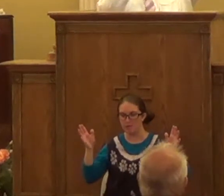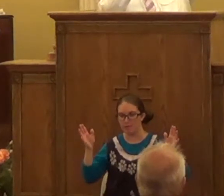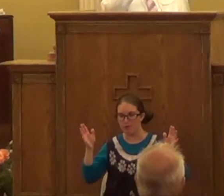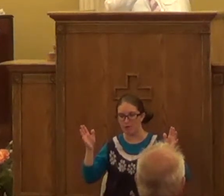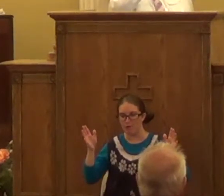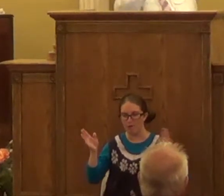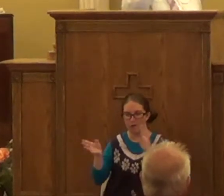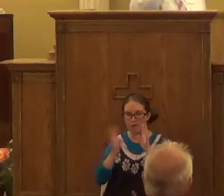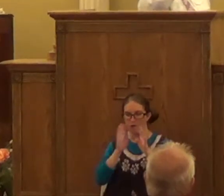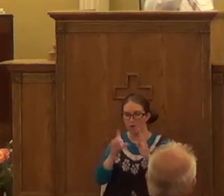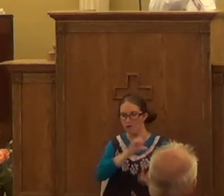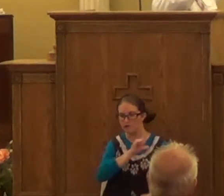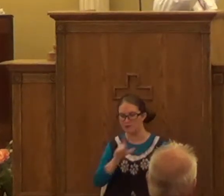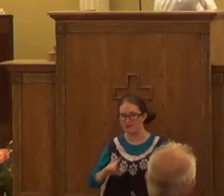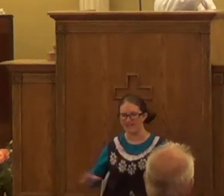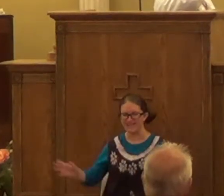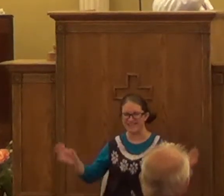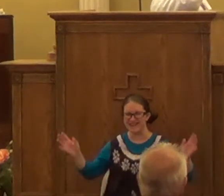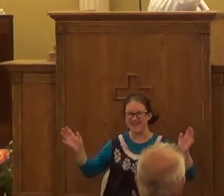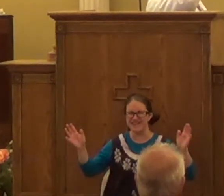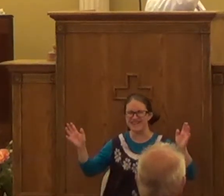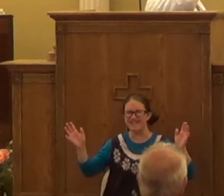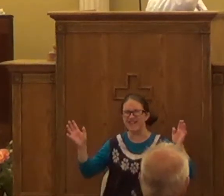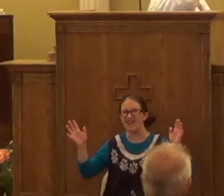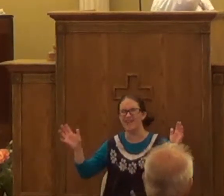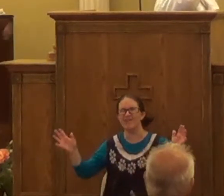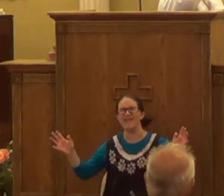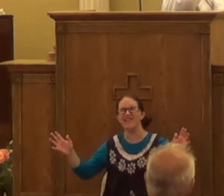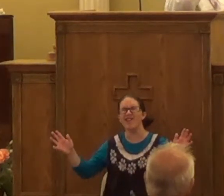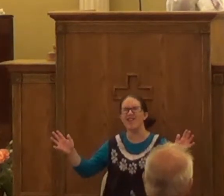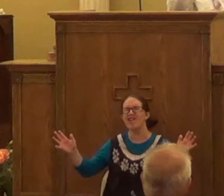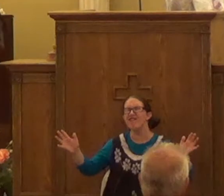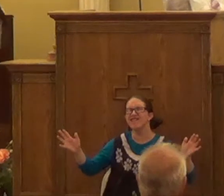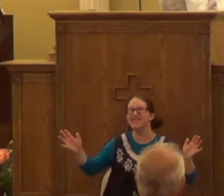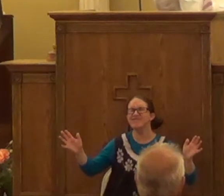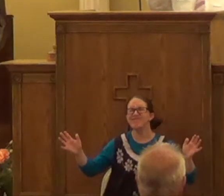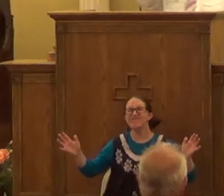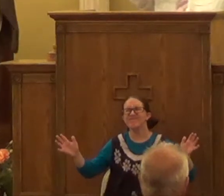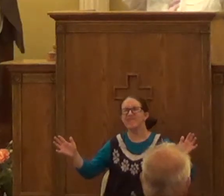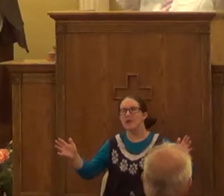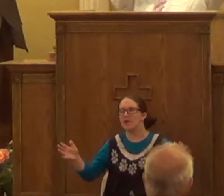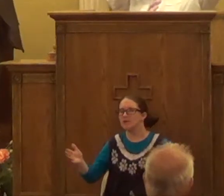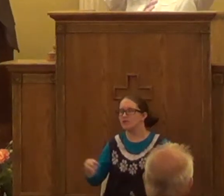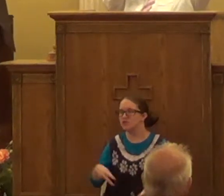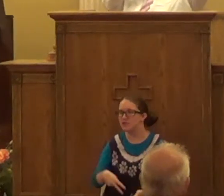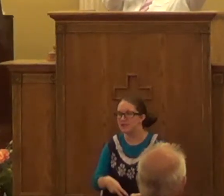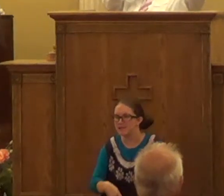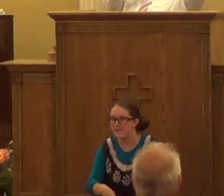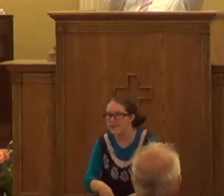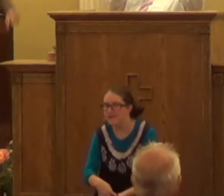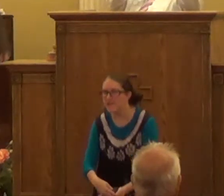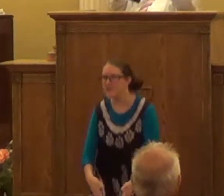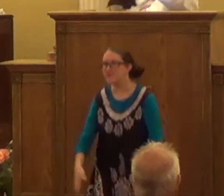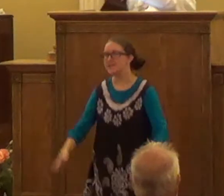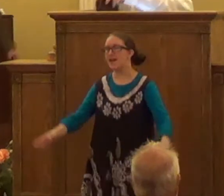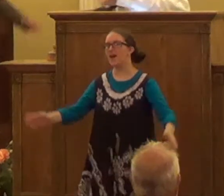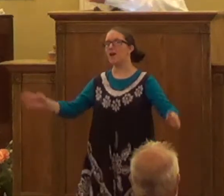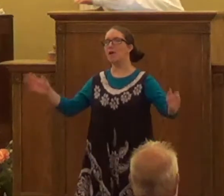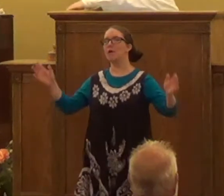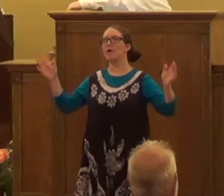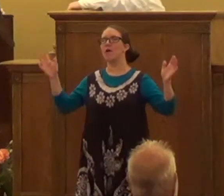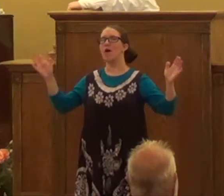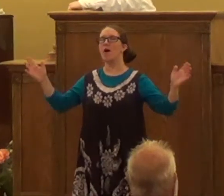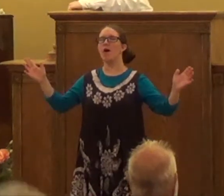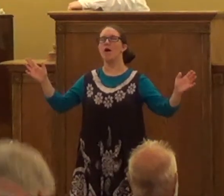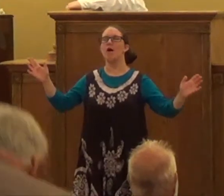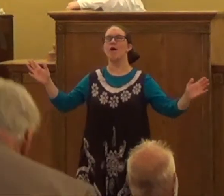Oh, why don't you talk to the Lord in here? He comes to Satani up the high. Why don't you stand where you are and lift your hands in here right